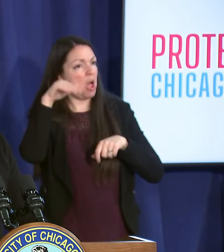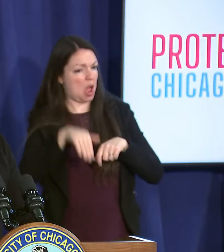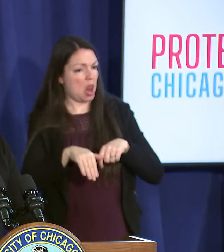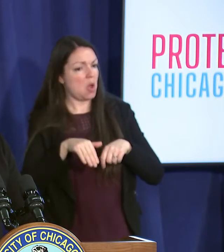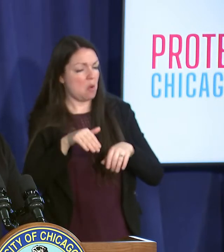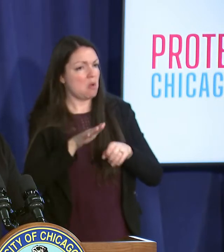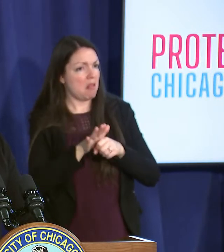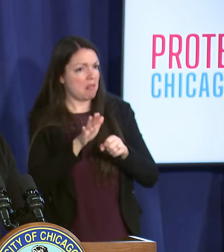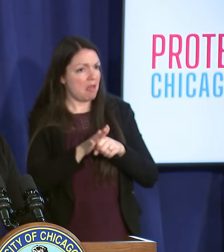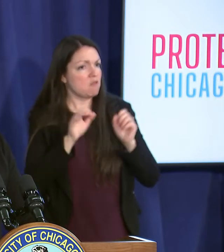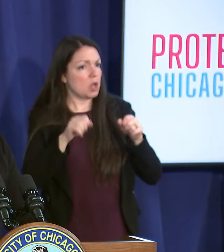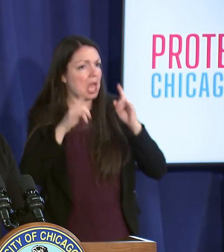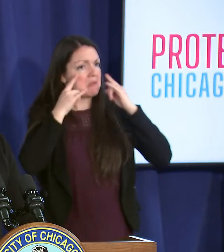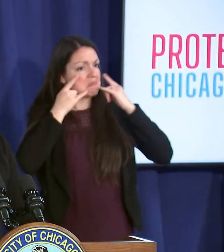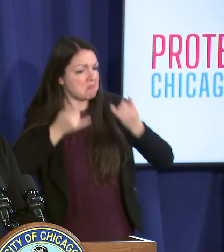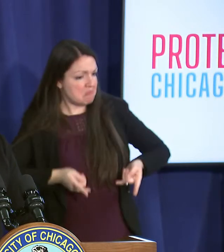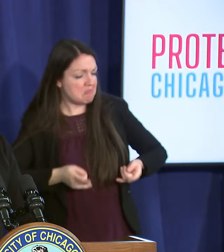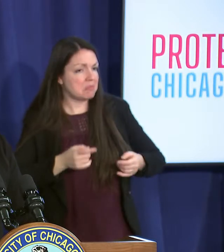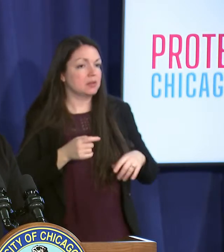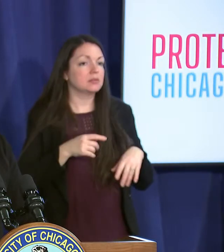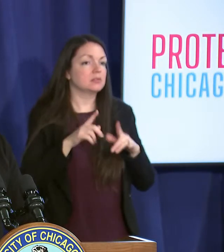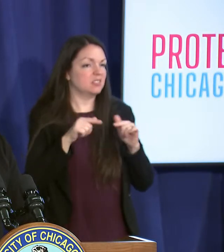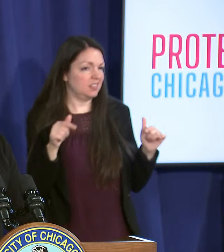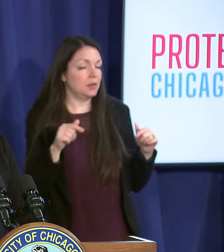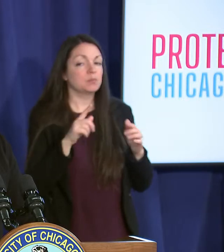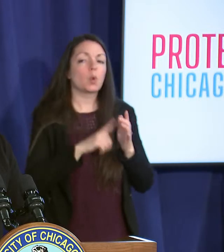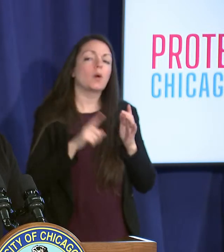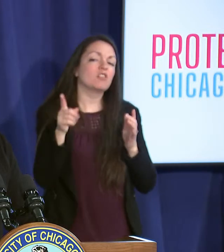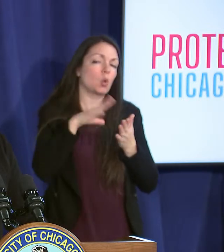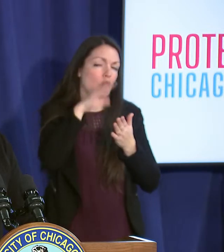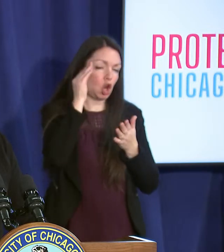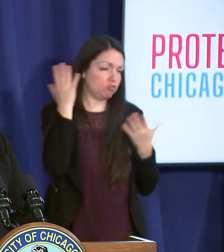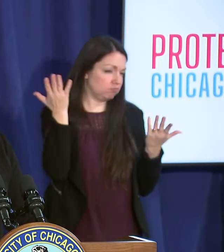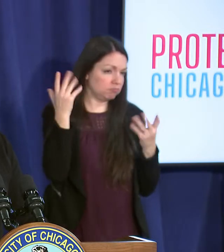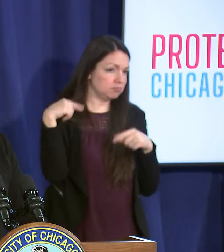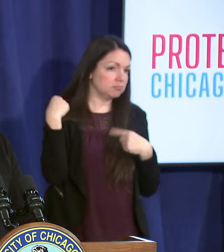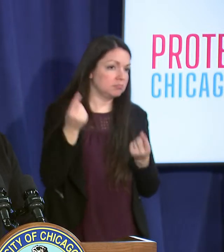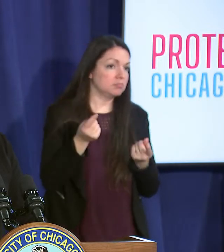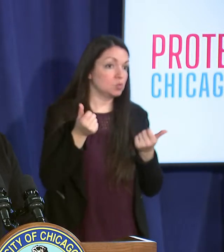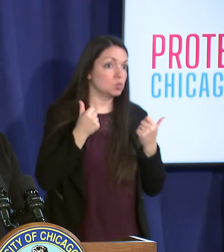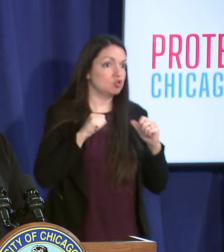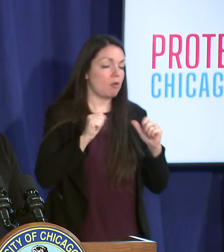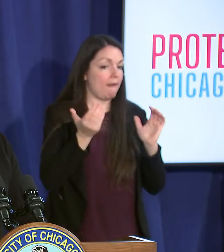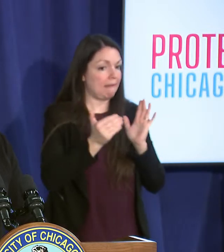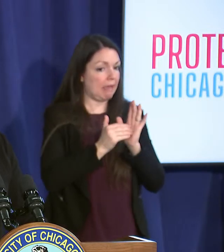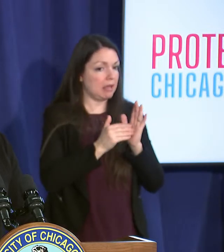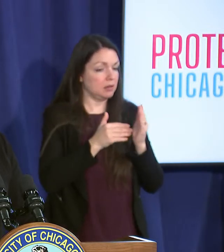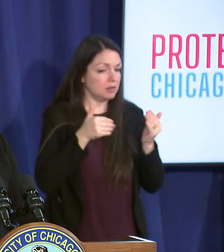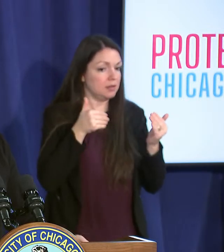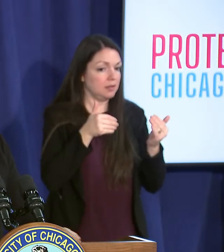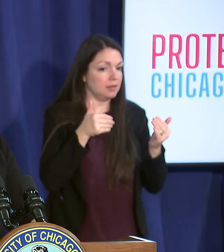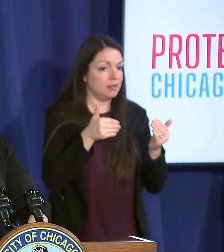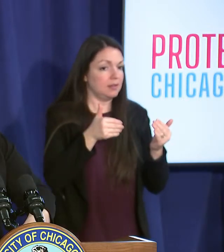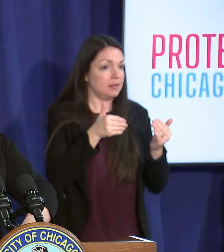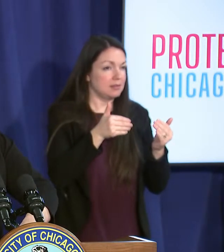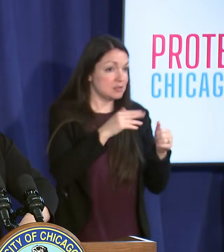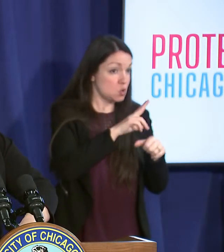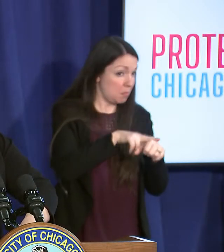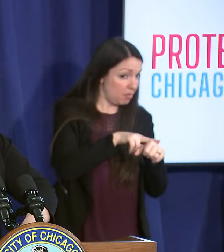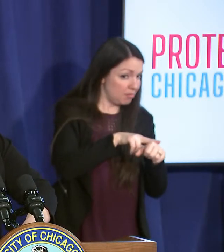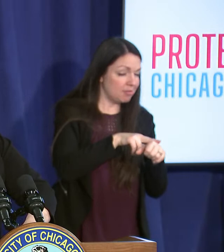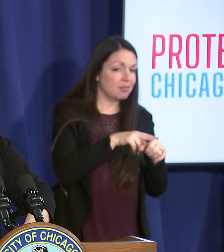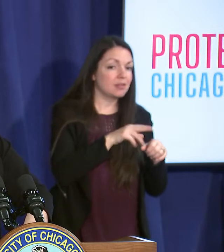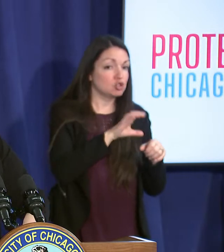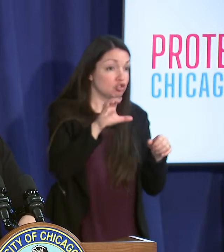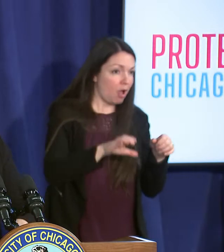came back up, what have you learned as we try to reapproach normalcy again in Chicago? What did we learn from the last time that we can